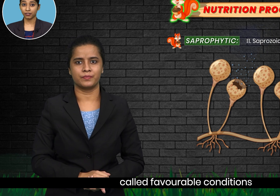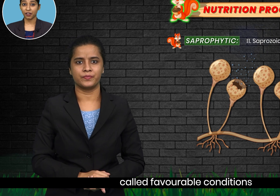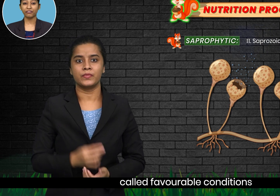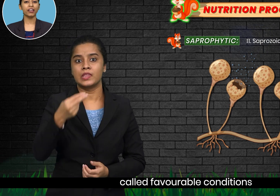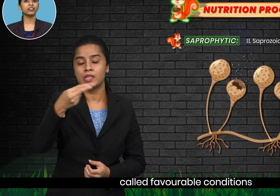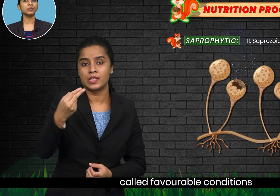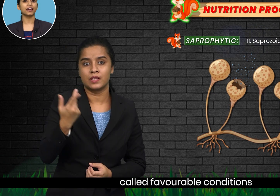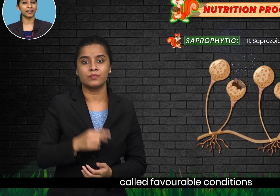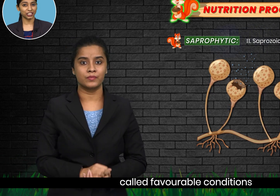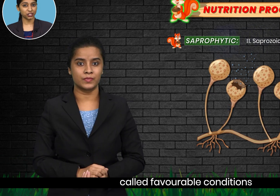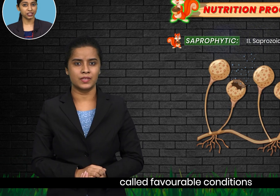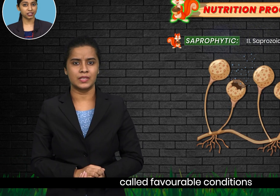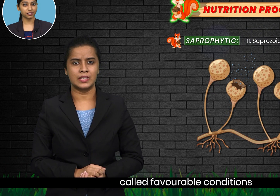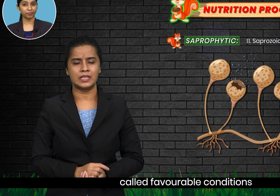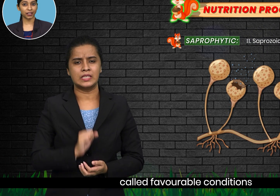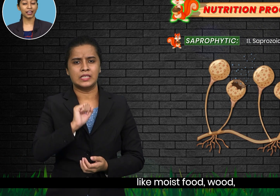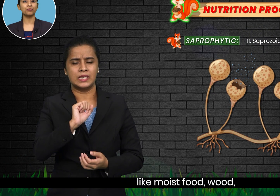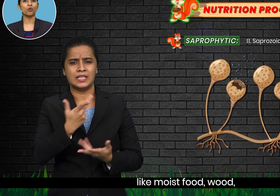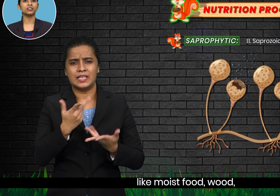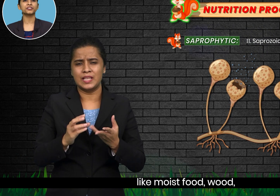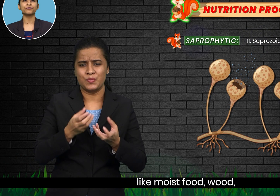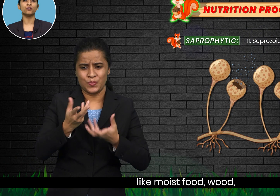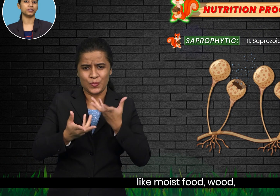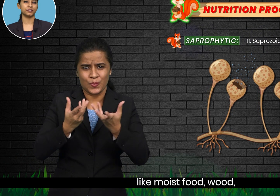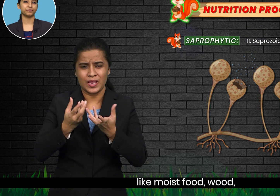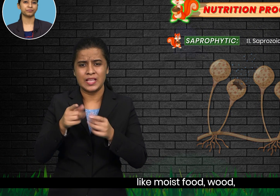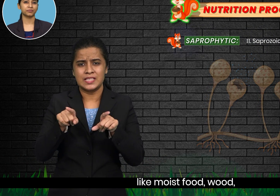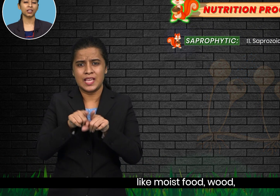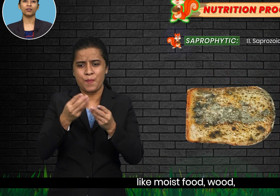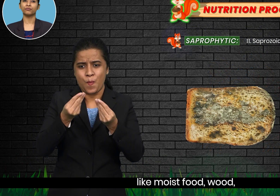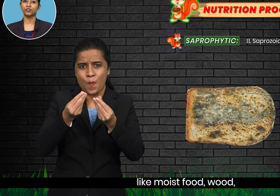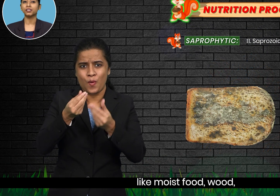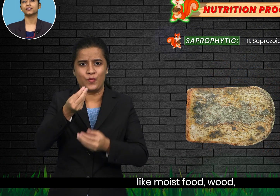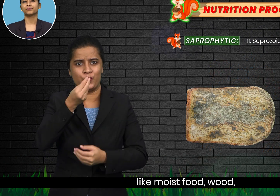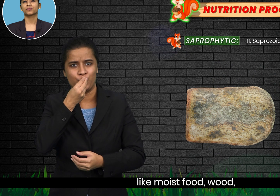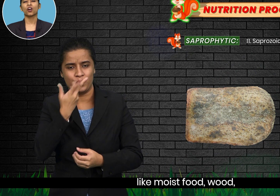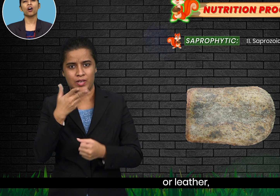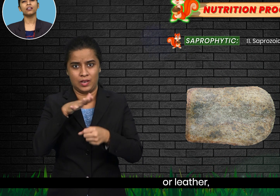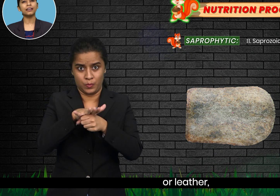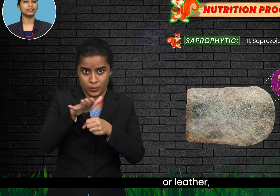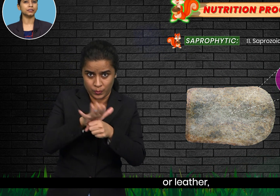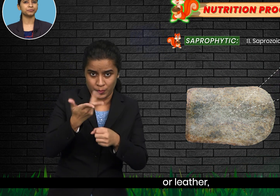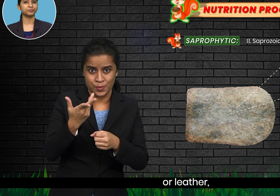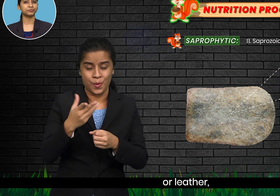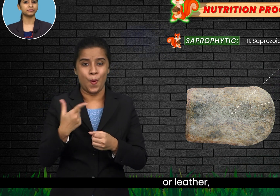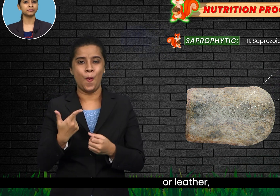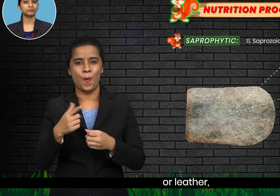called favorable conditions like moist food, wood or